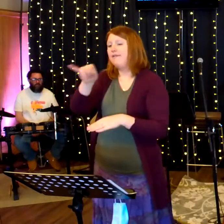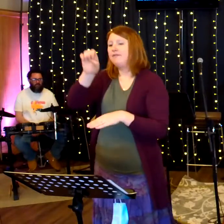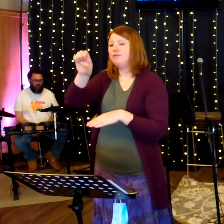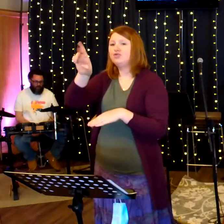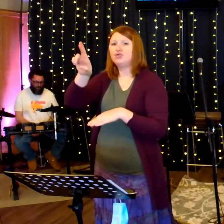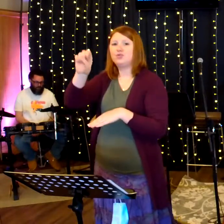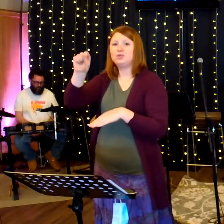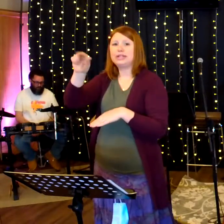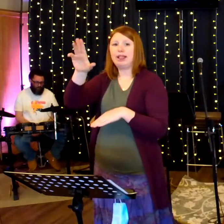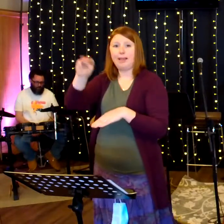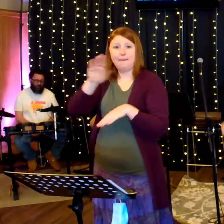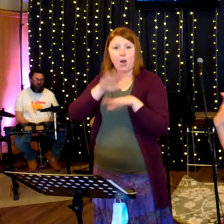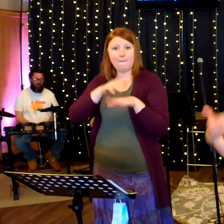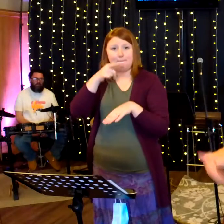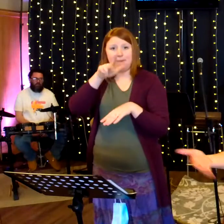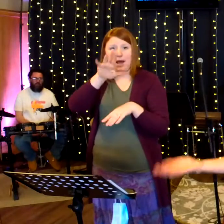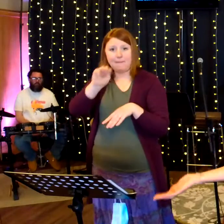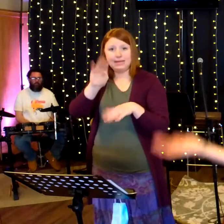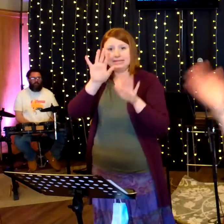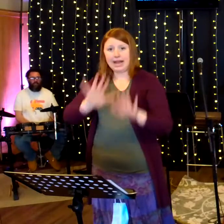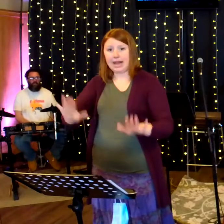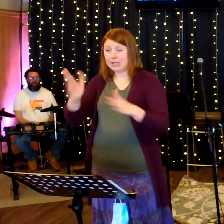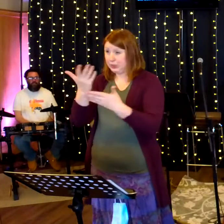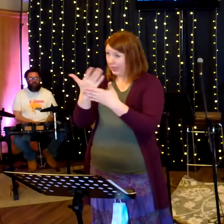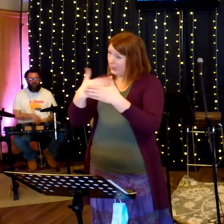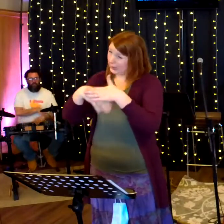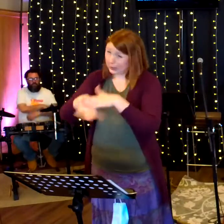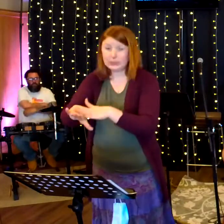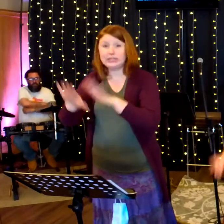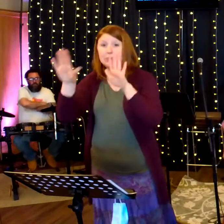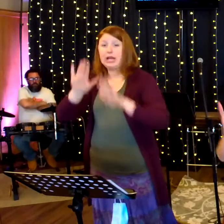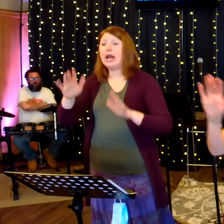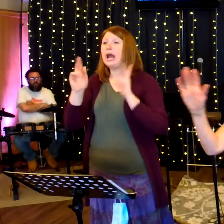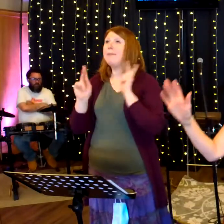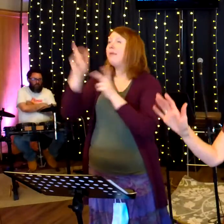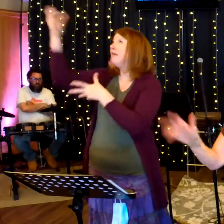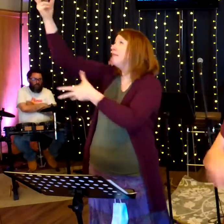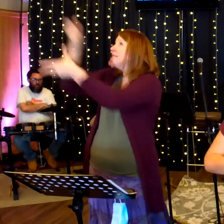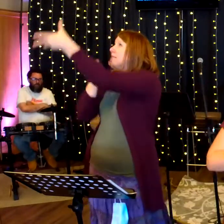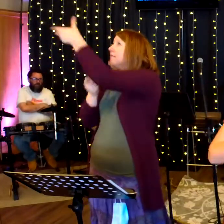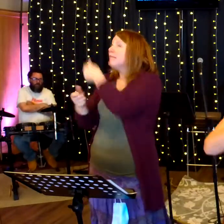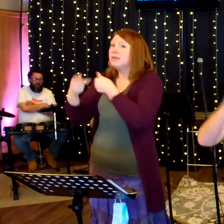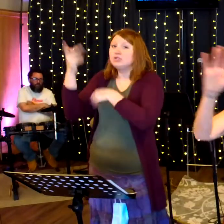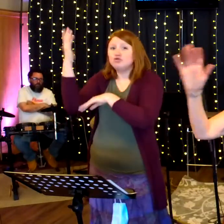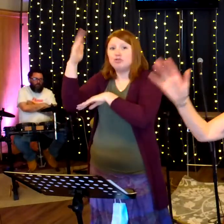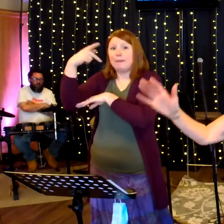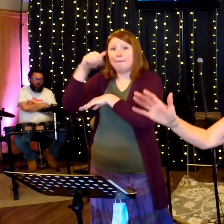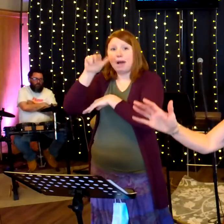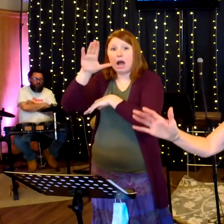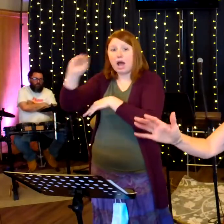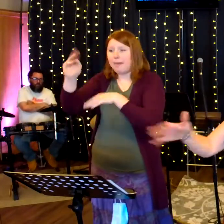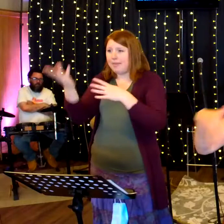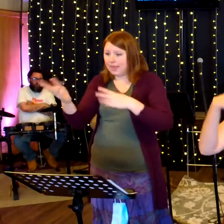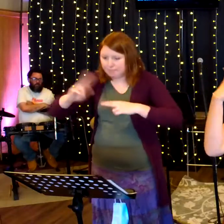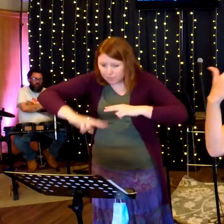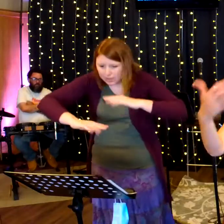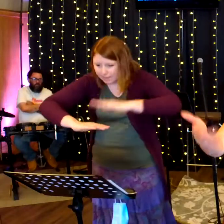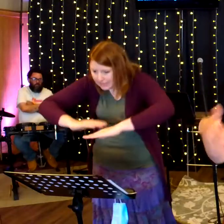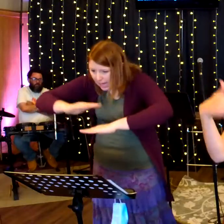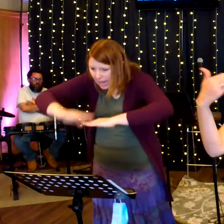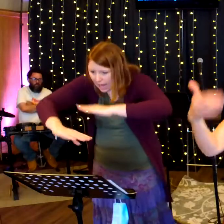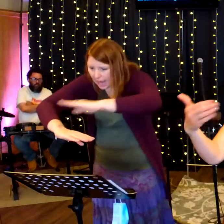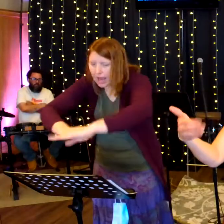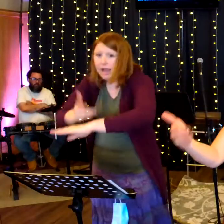that on Palm Sunday. He enters into Jerusalem. Everybody lays down the palm branches. He's the hero. They declare Hosanna, which